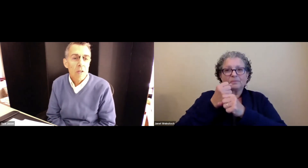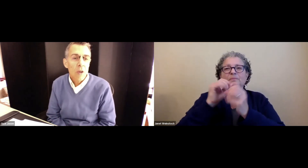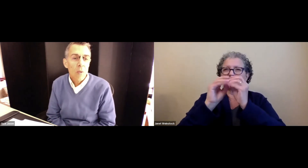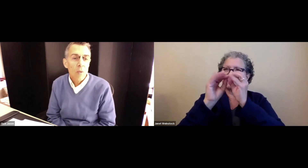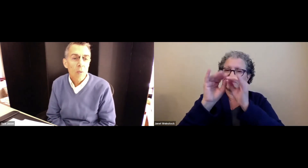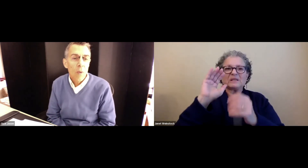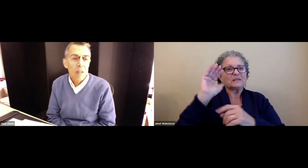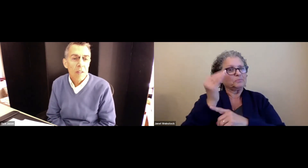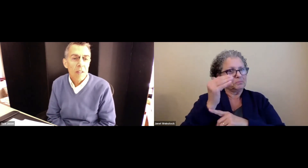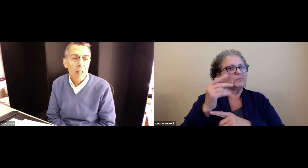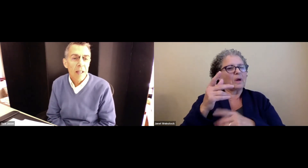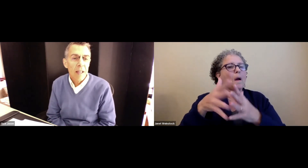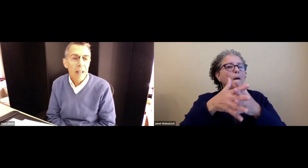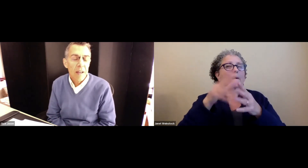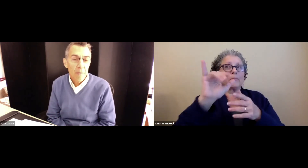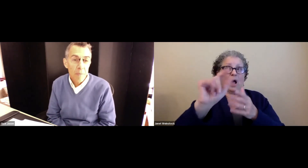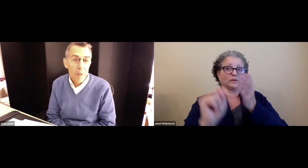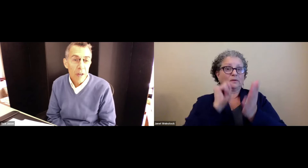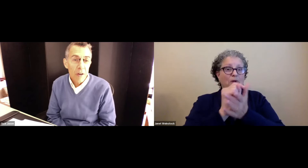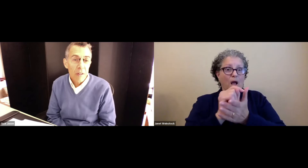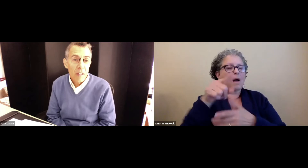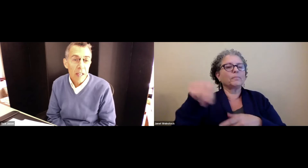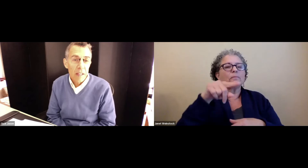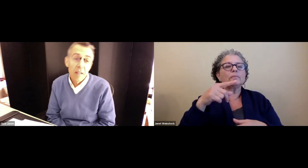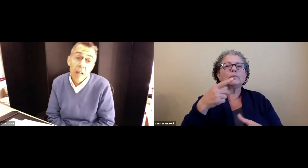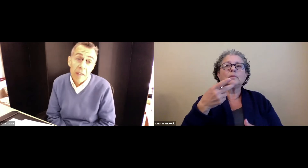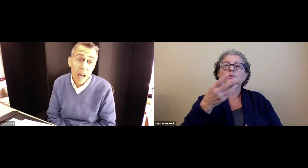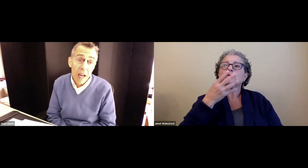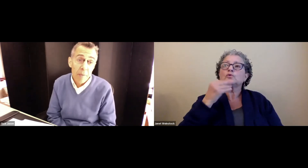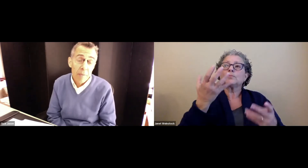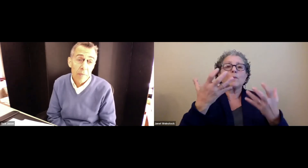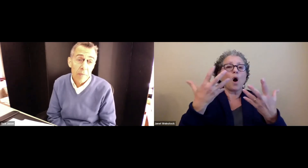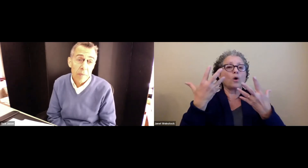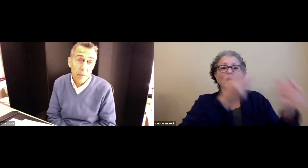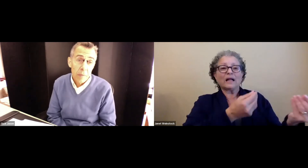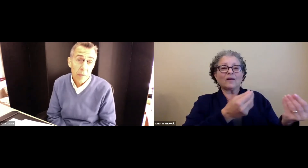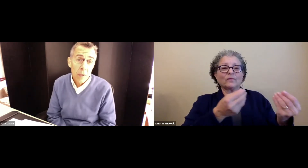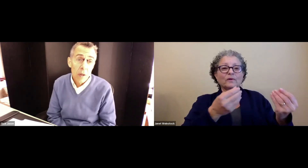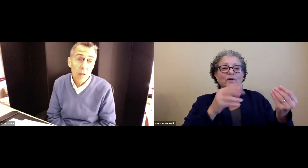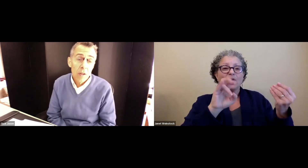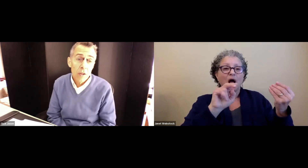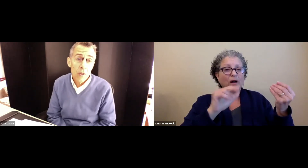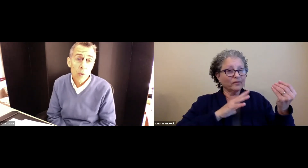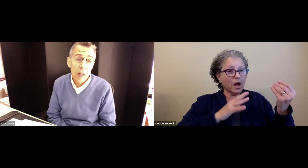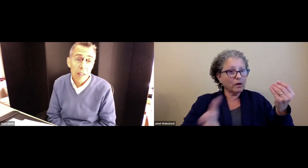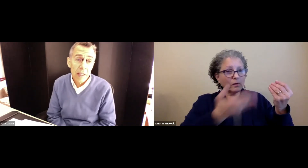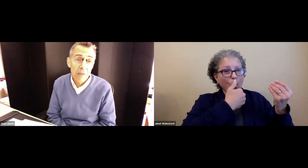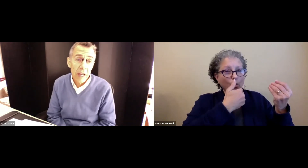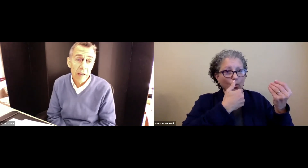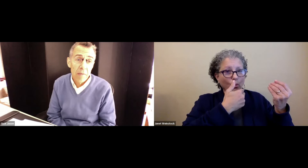So once it appeared that they, at the time, the Jews who wanted to leave Vienna